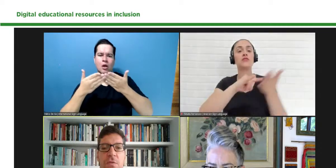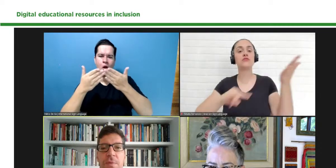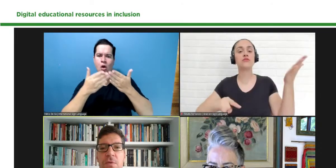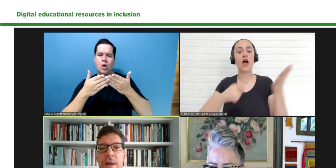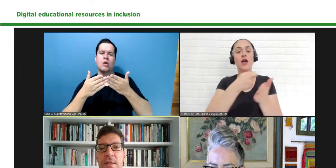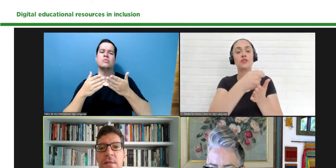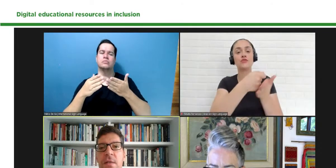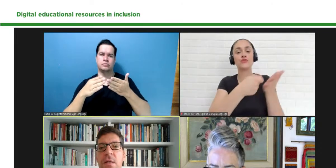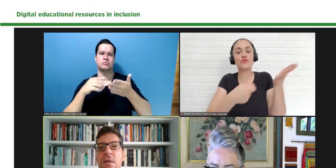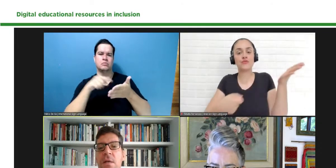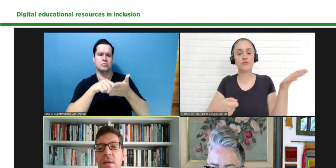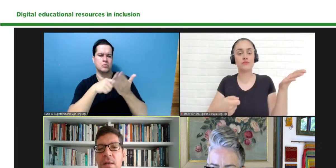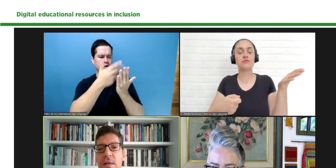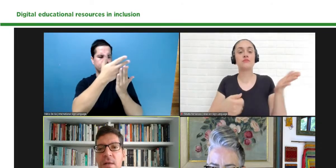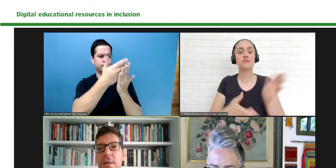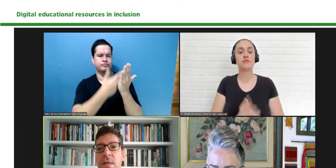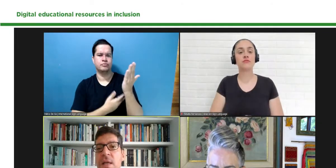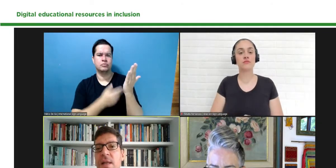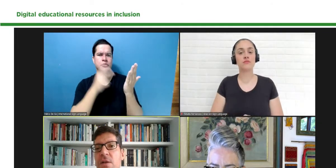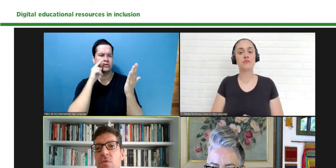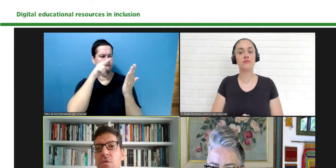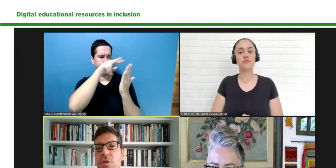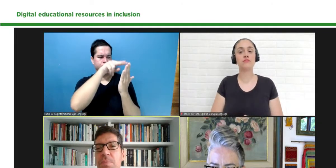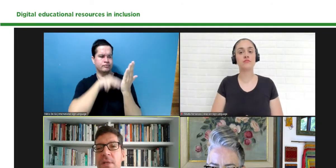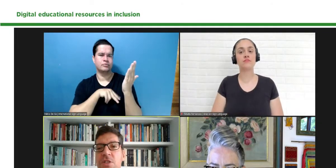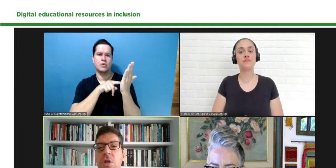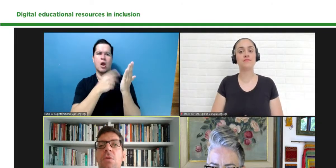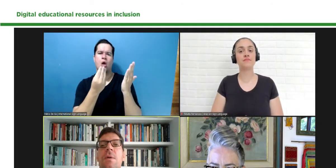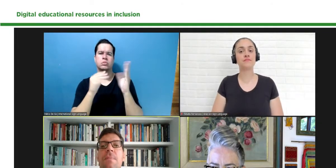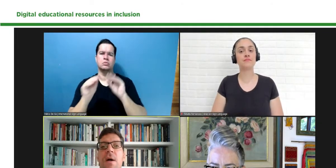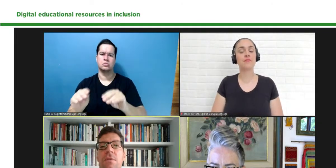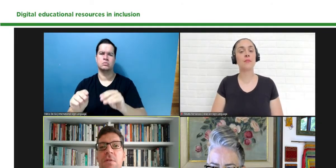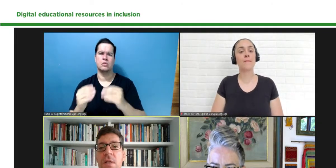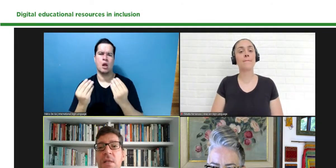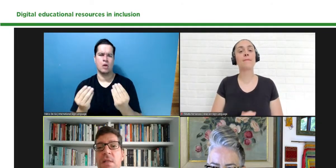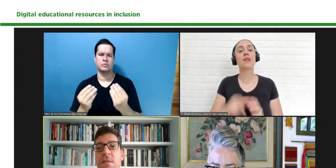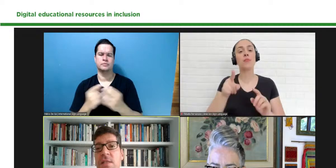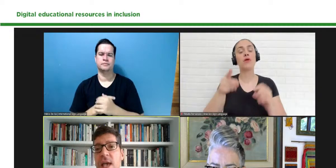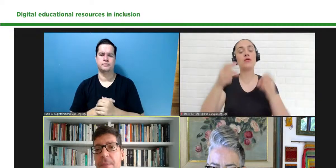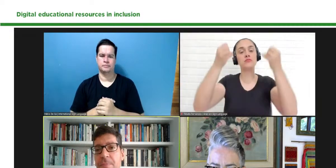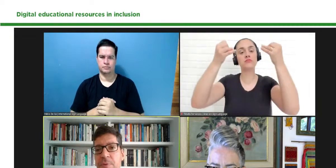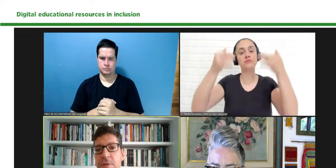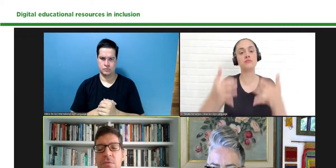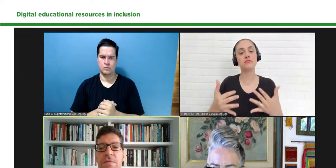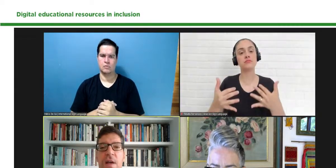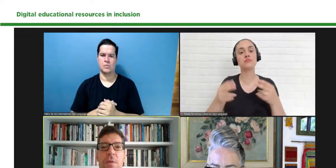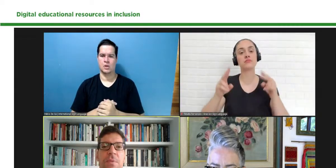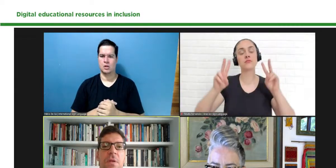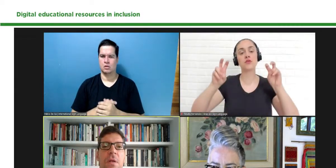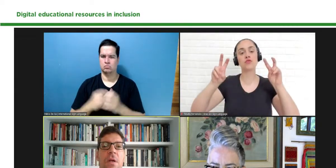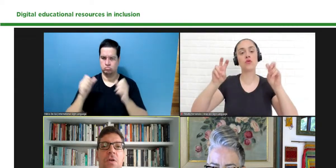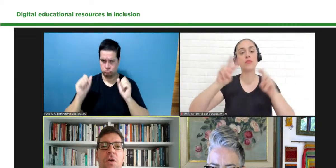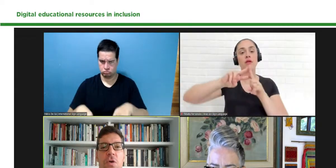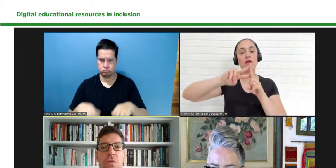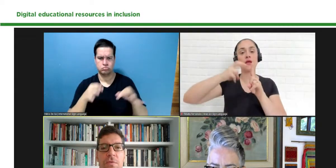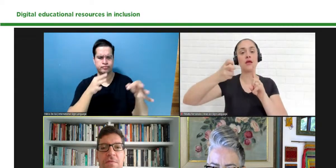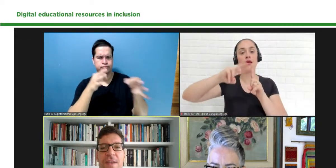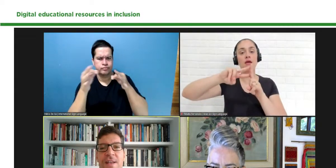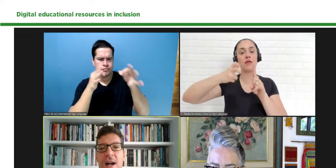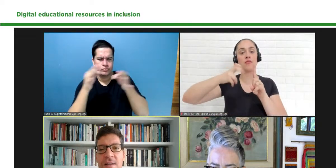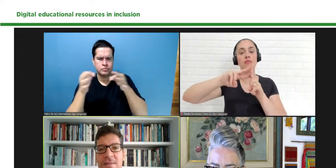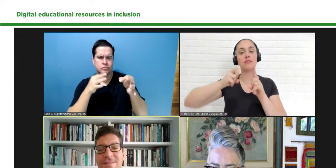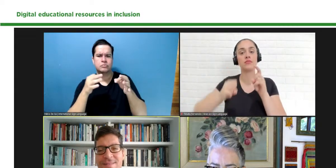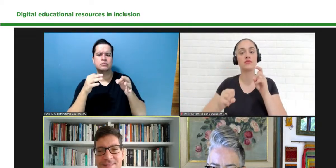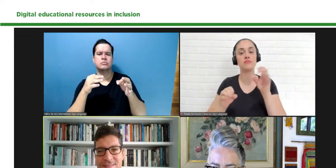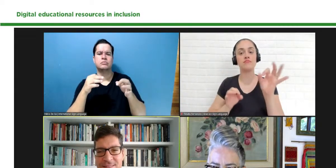illustrate, that would be great. And could you please talk about the app you developed called